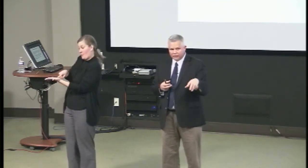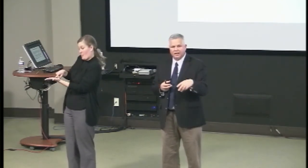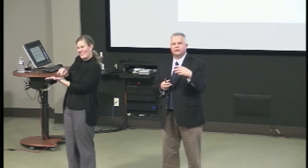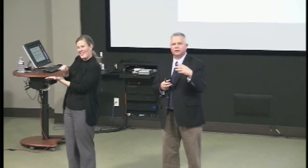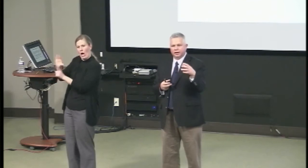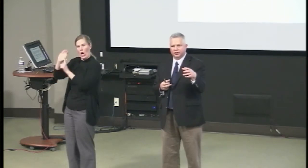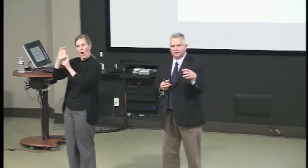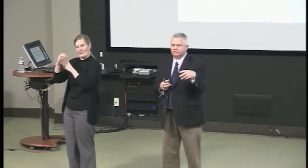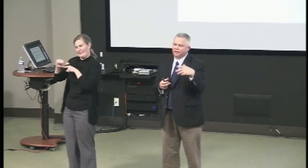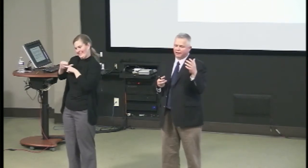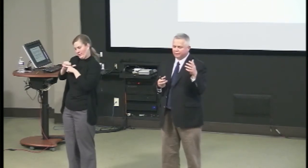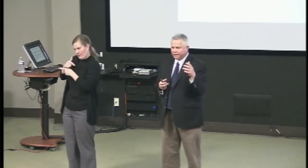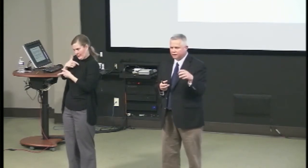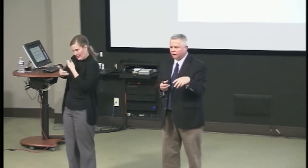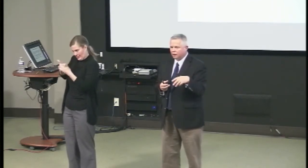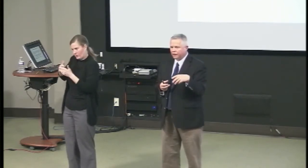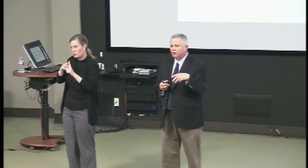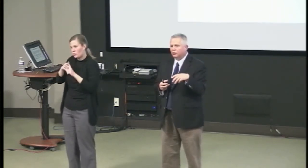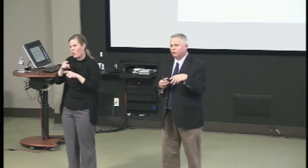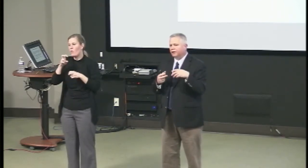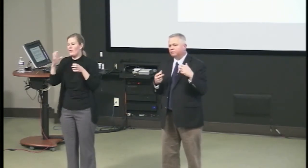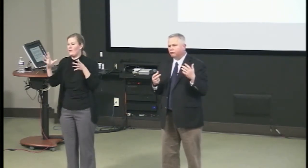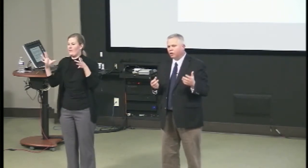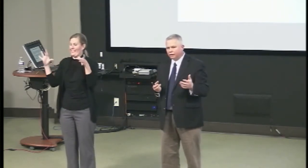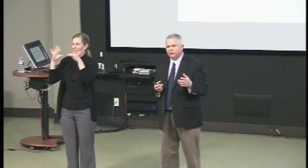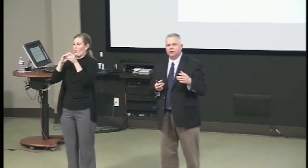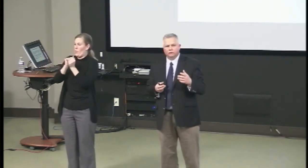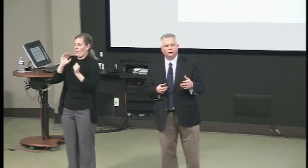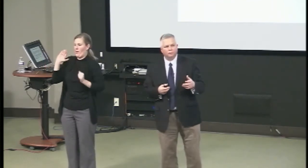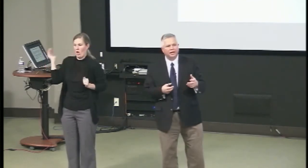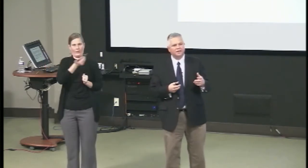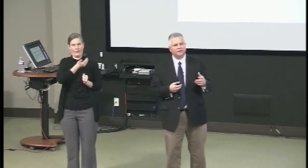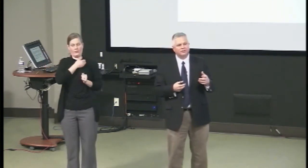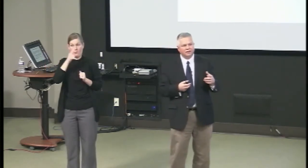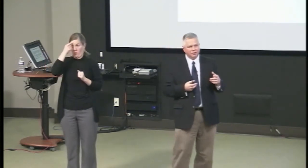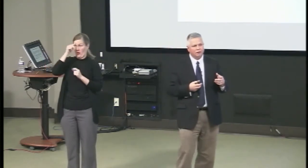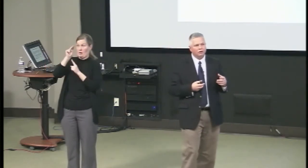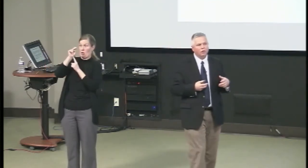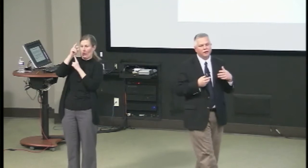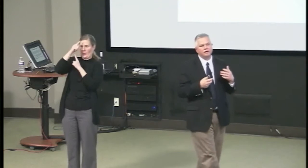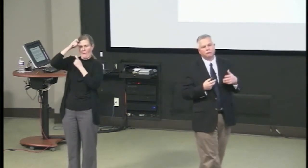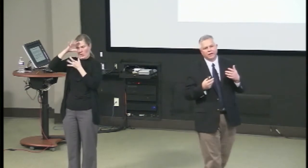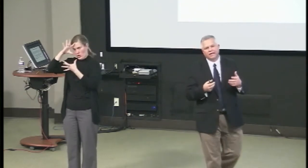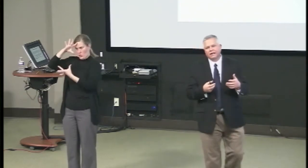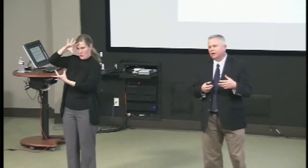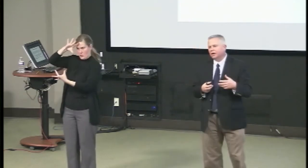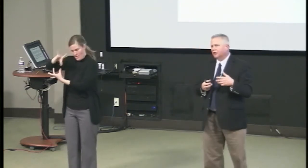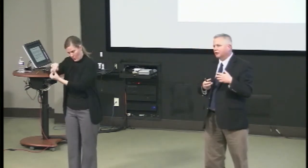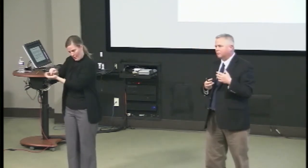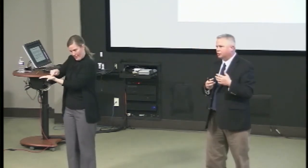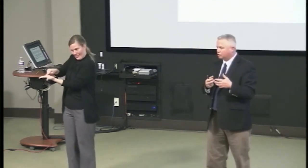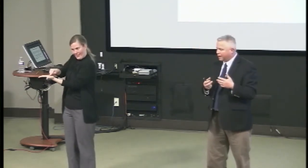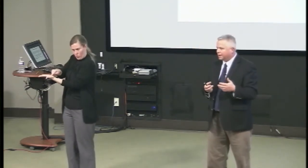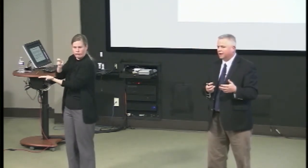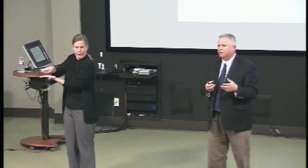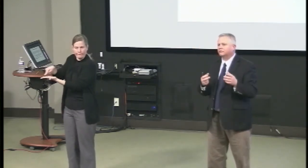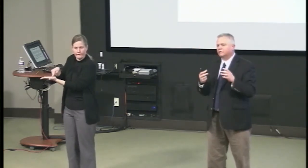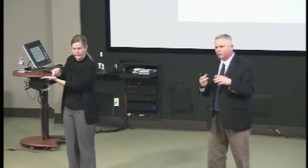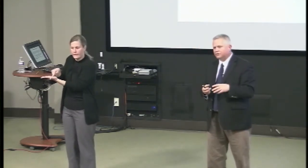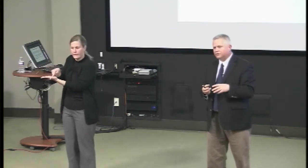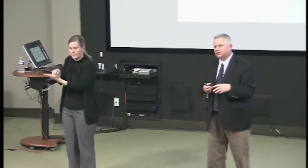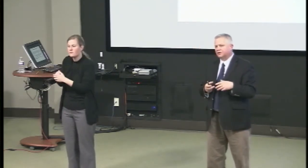neuronal recycling, as Dahan likes to call it, or in broad neuroplasticity, or in